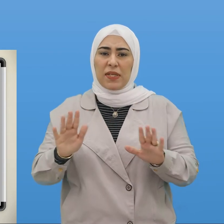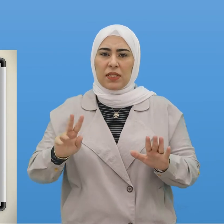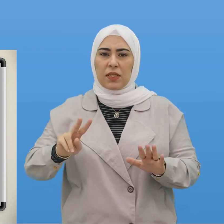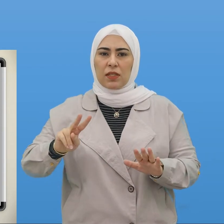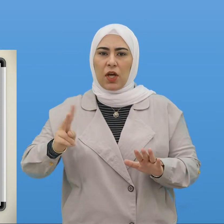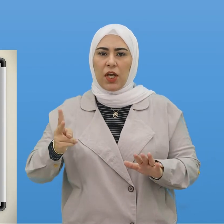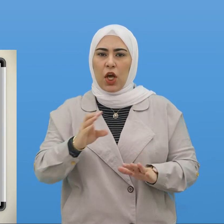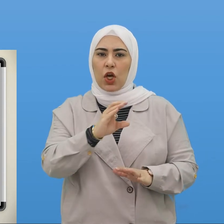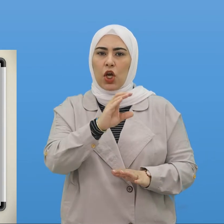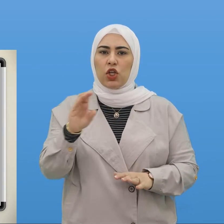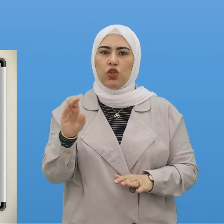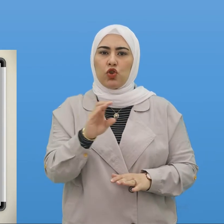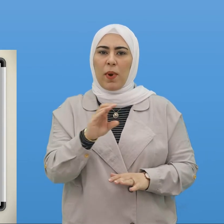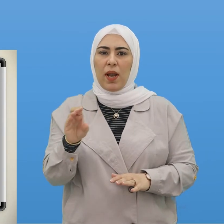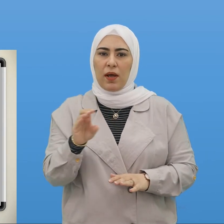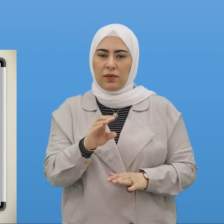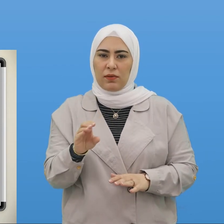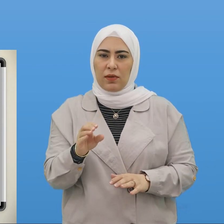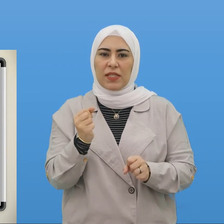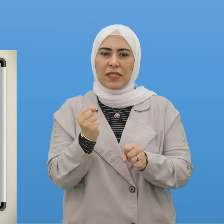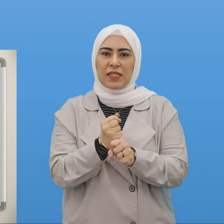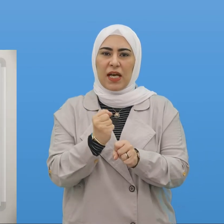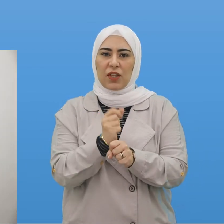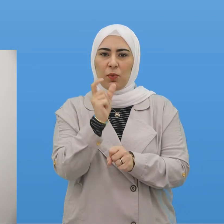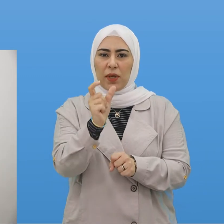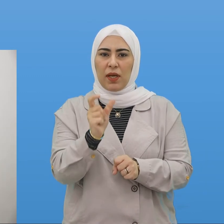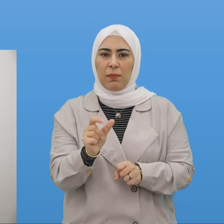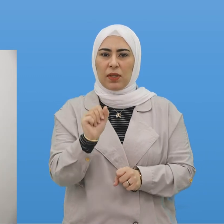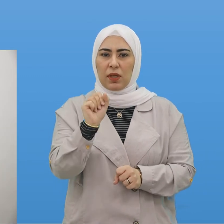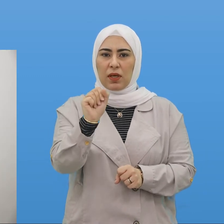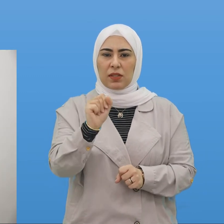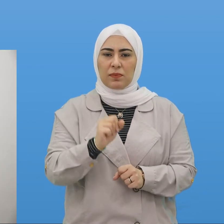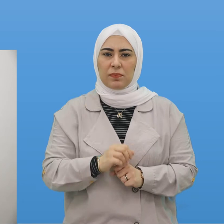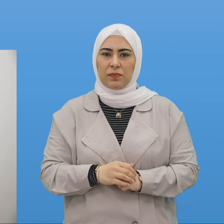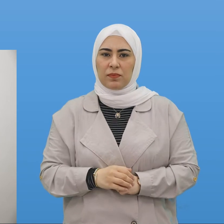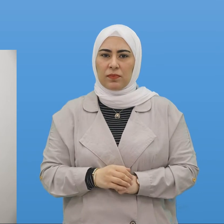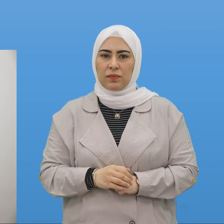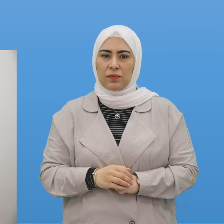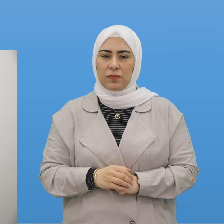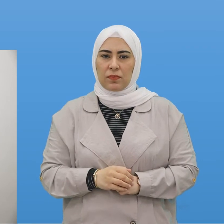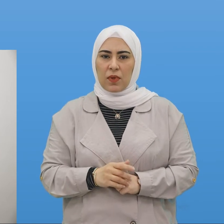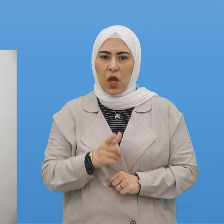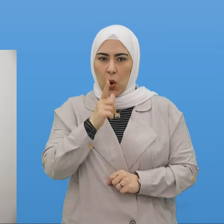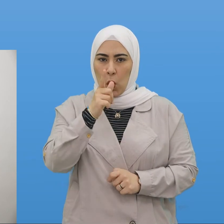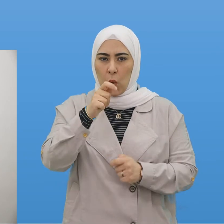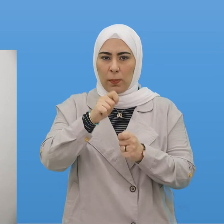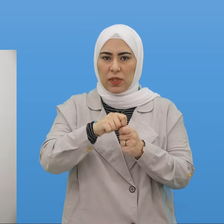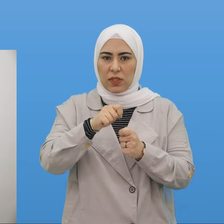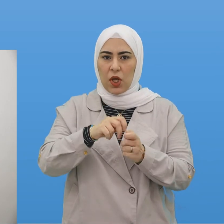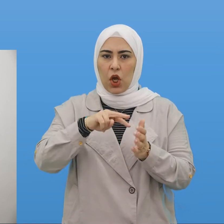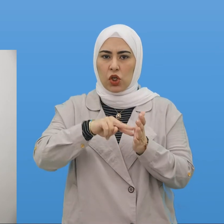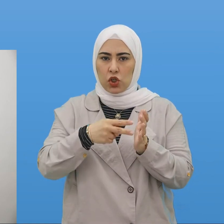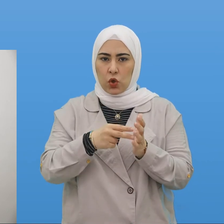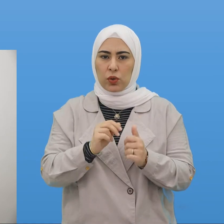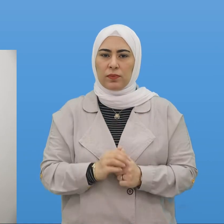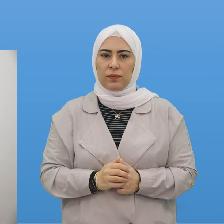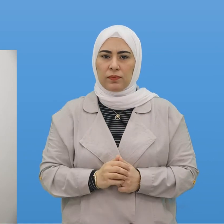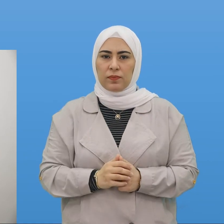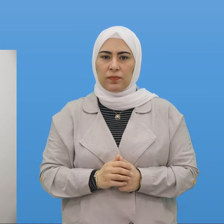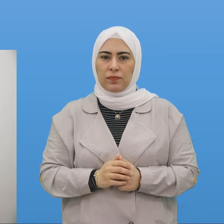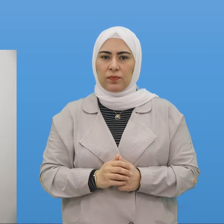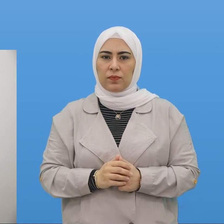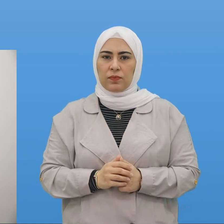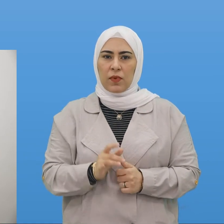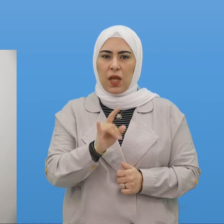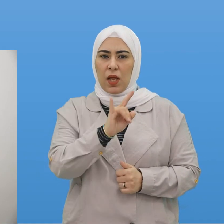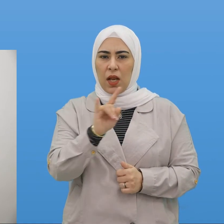change the idea. I just use my own words. Here are ways you can use your own words very easily. You don't